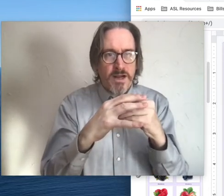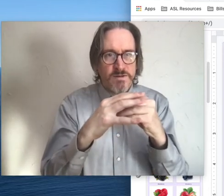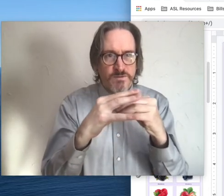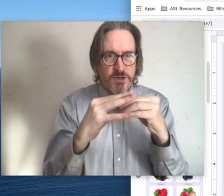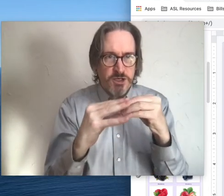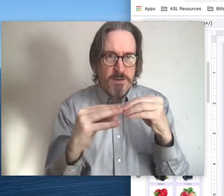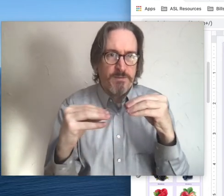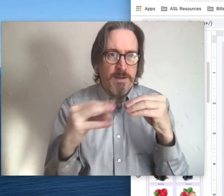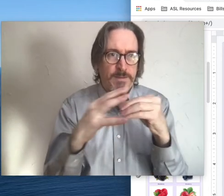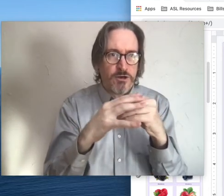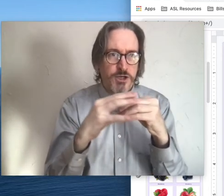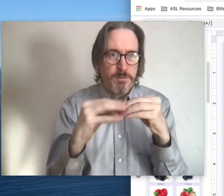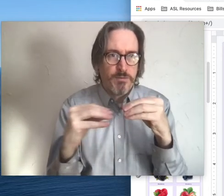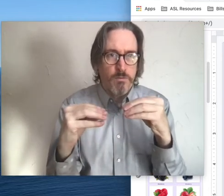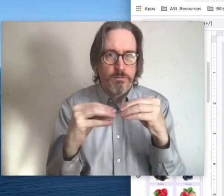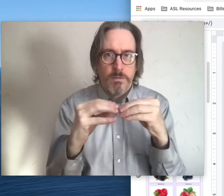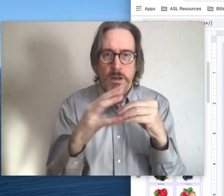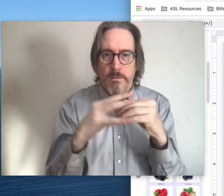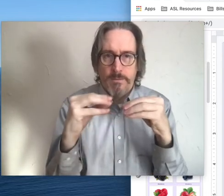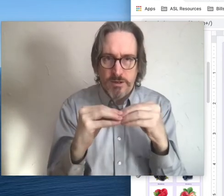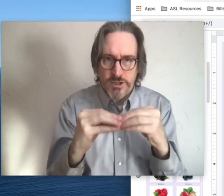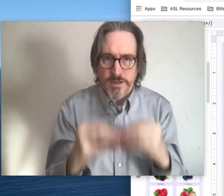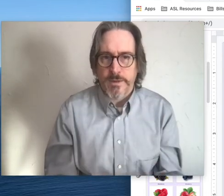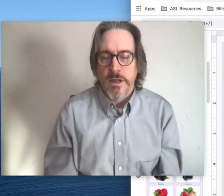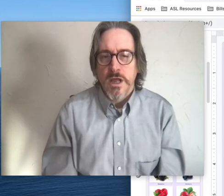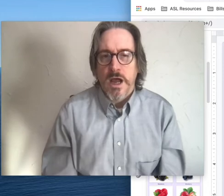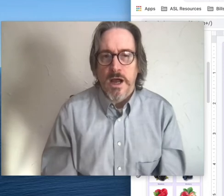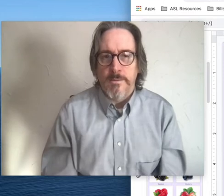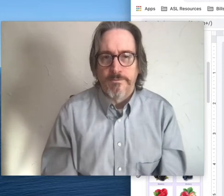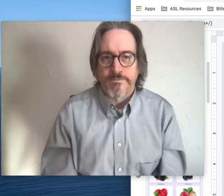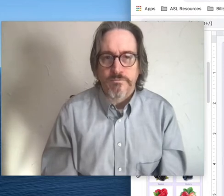but it comes from the shape, that pear shape. Pear shape.